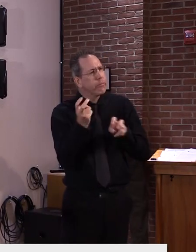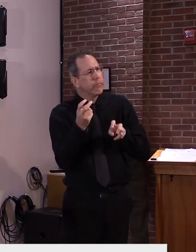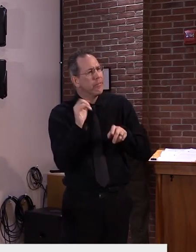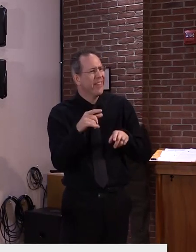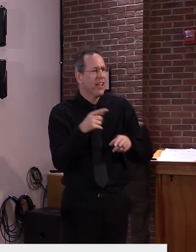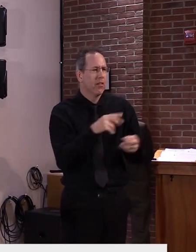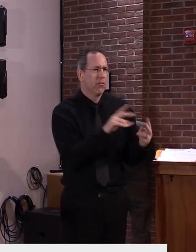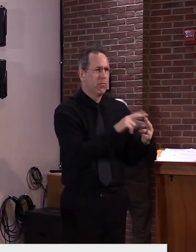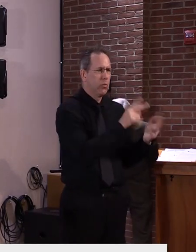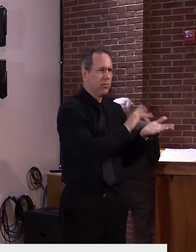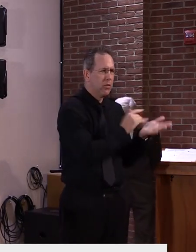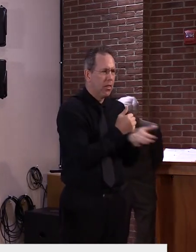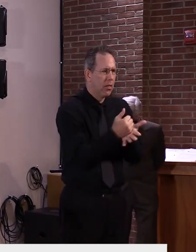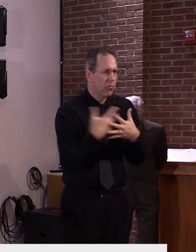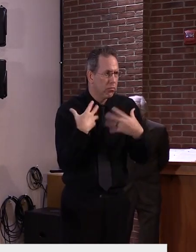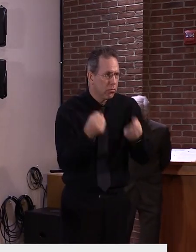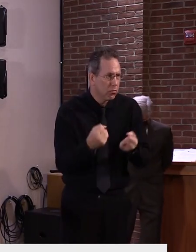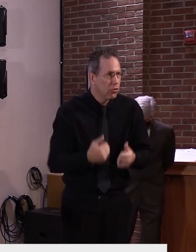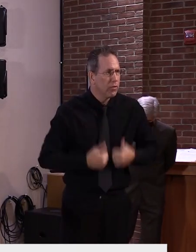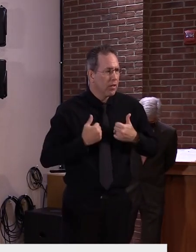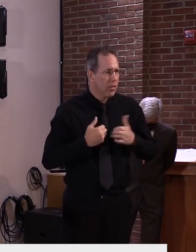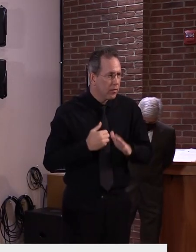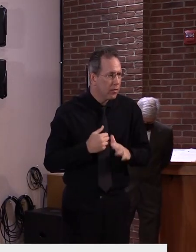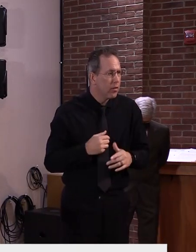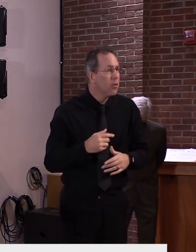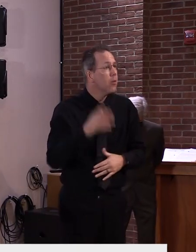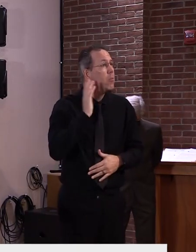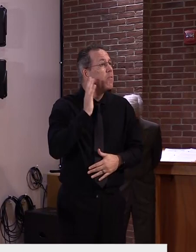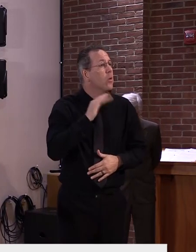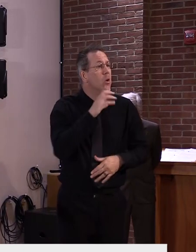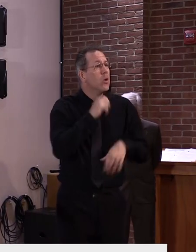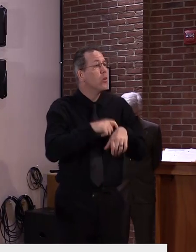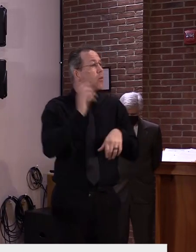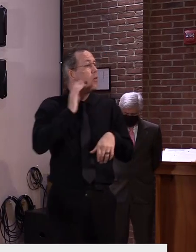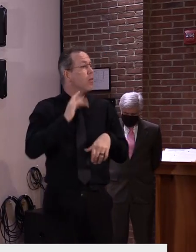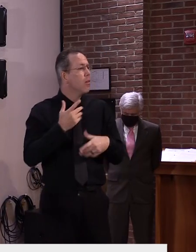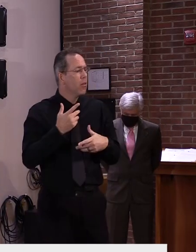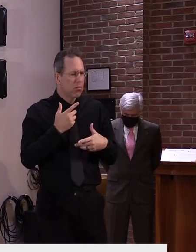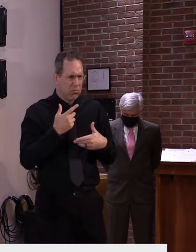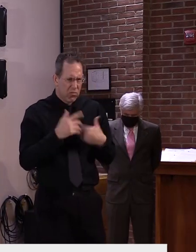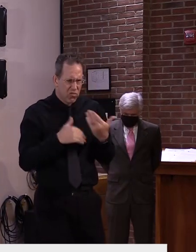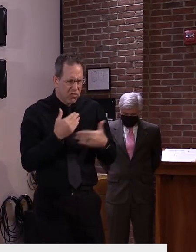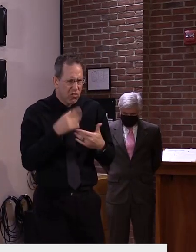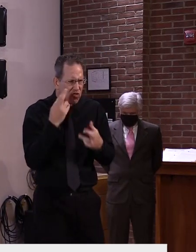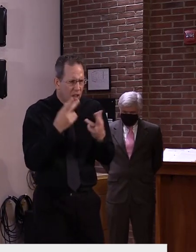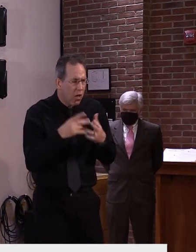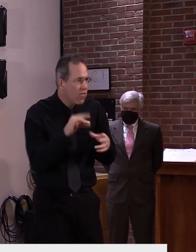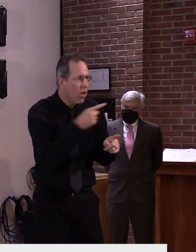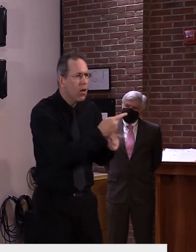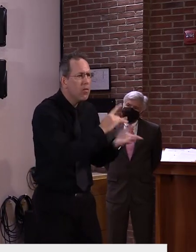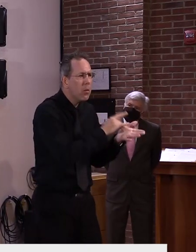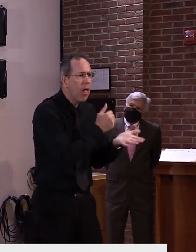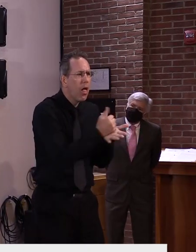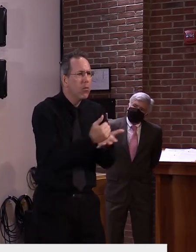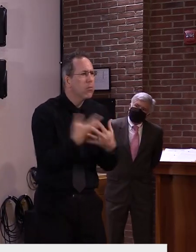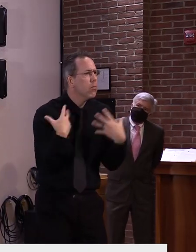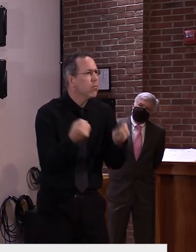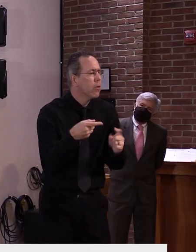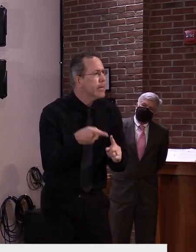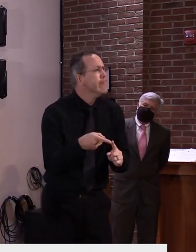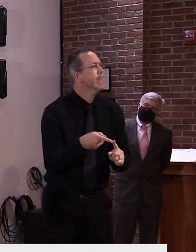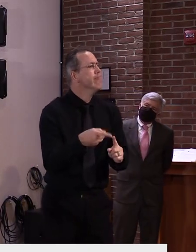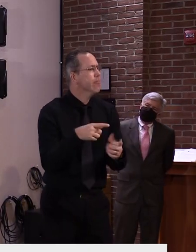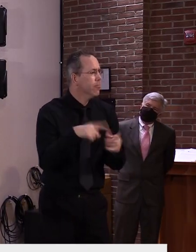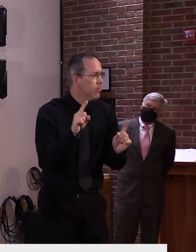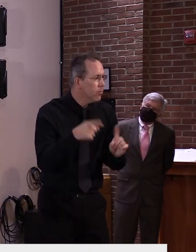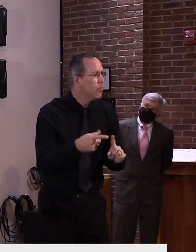drugs in ways that weren't really appreciated well back in March, April, even May, I would say. So that